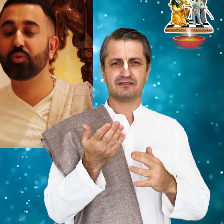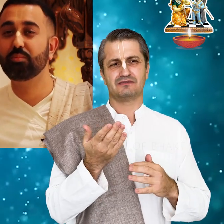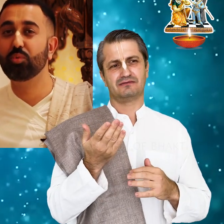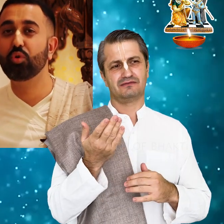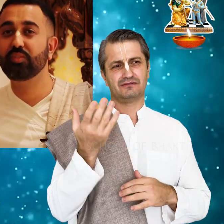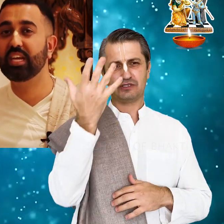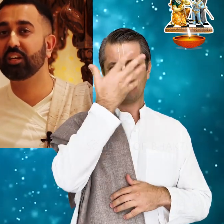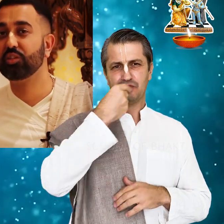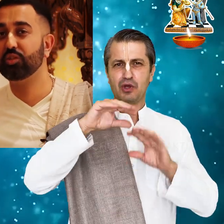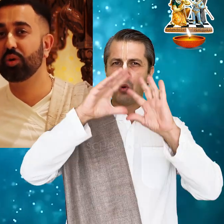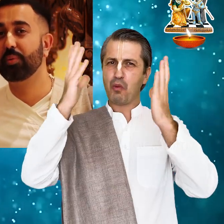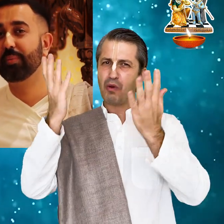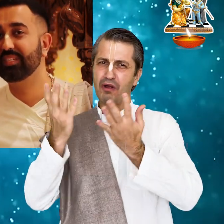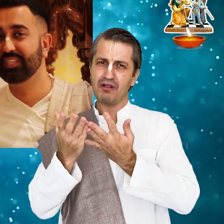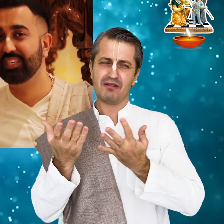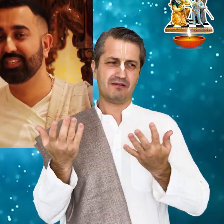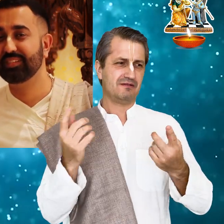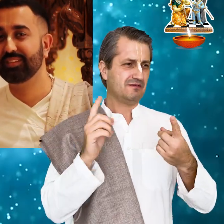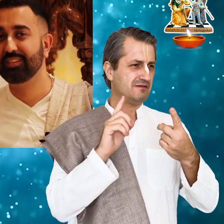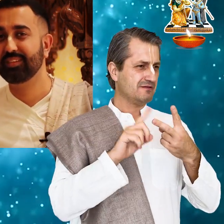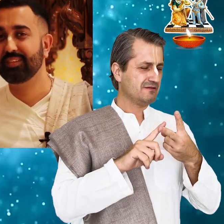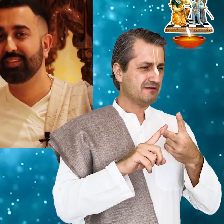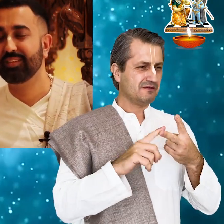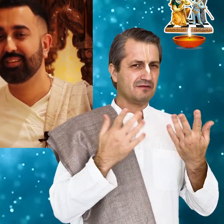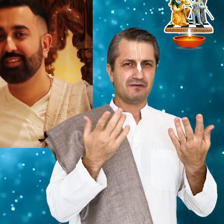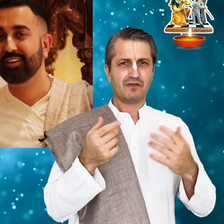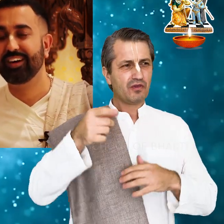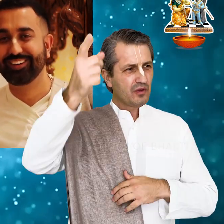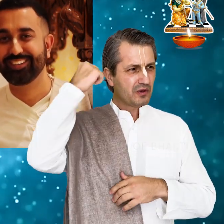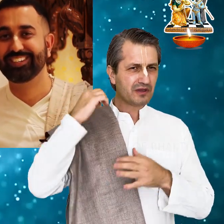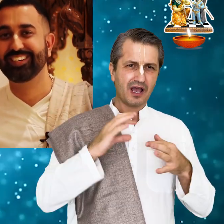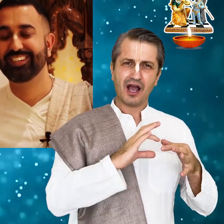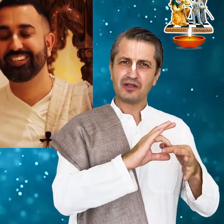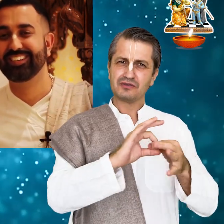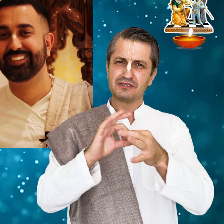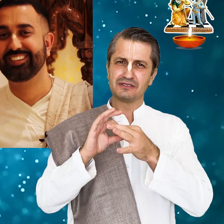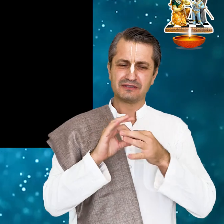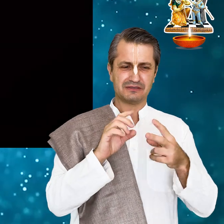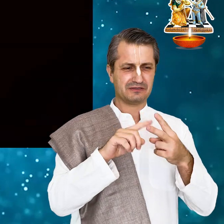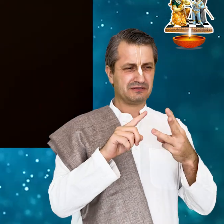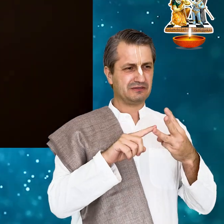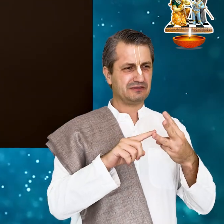hearts and to remove Dainakasura propensities. Hare Krishna.